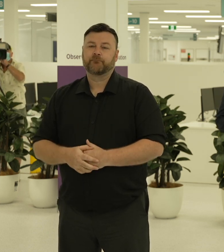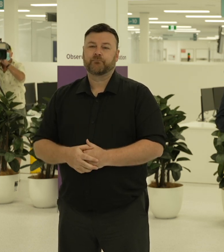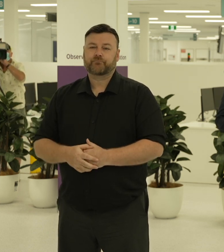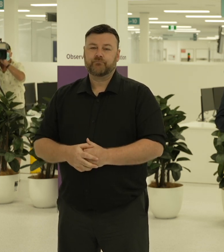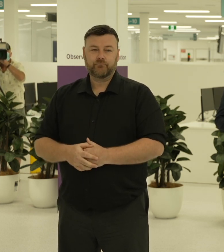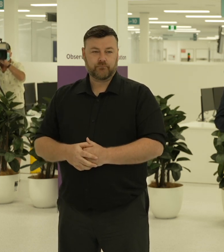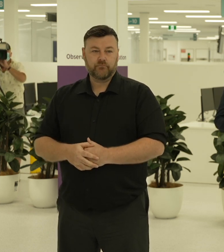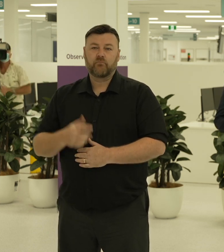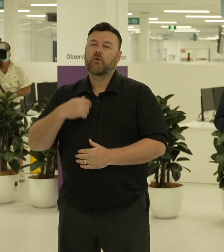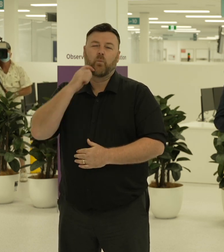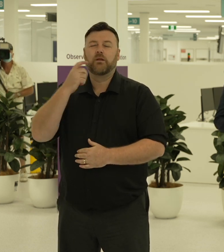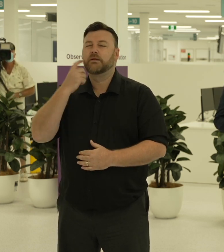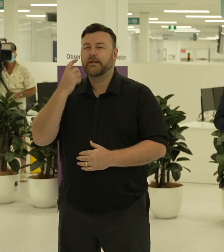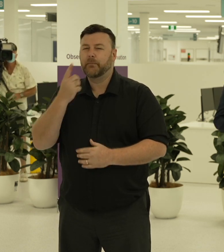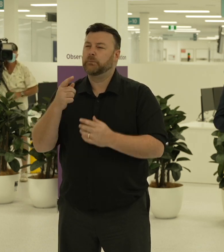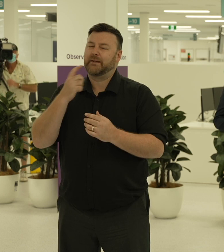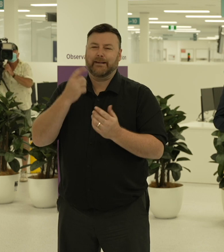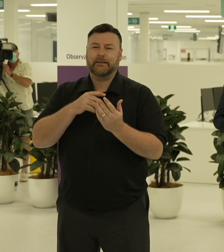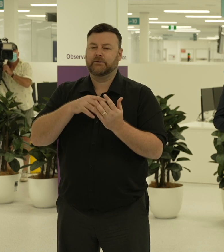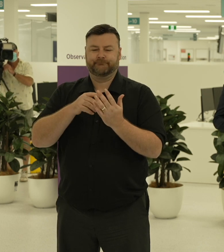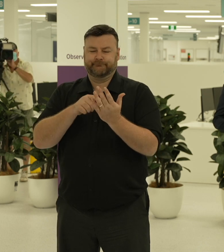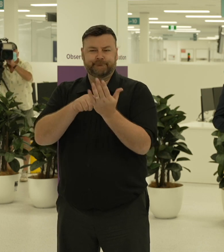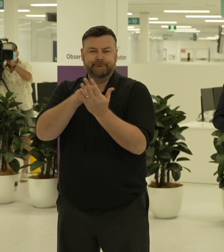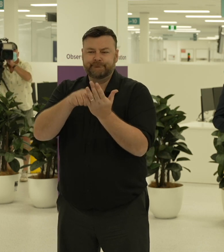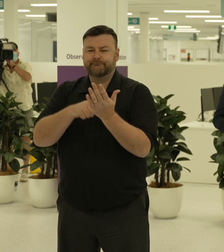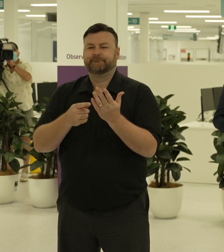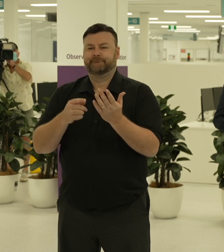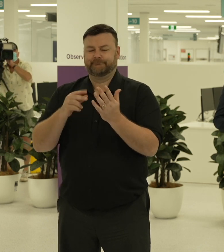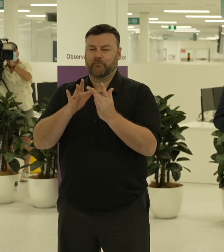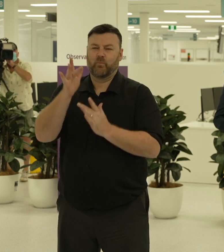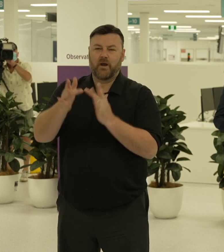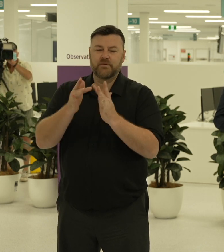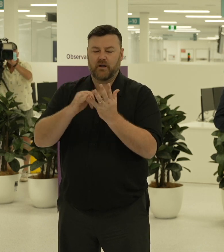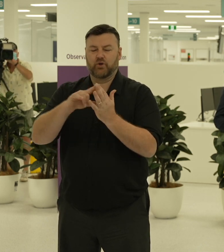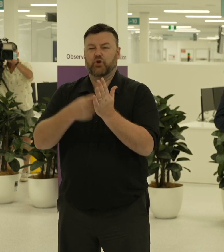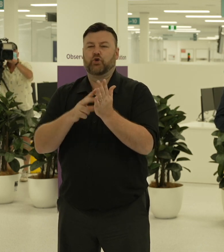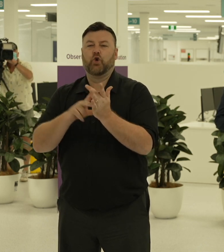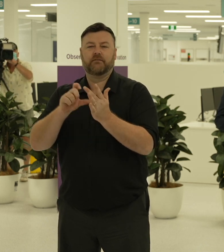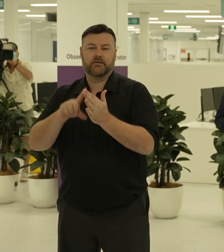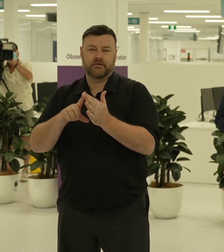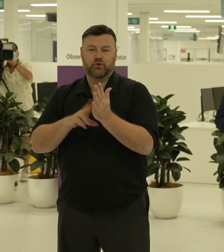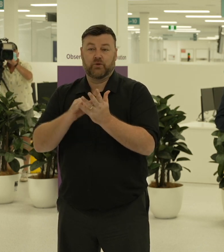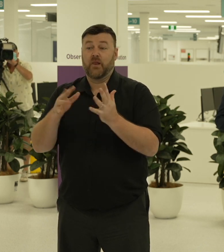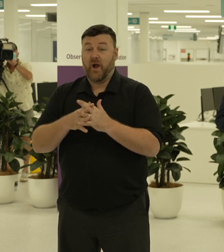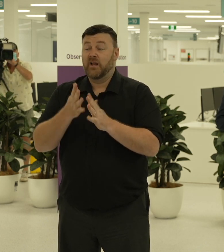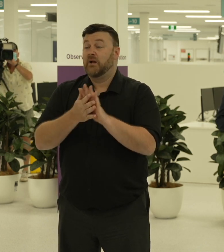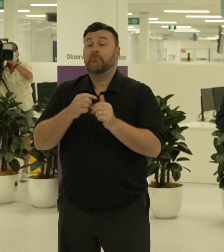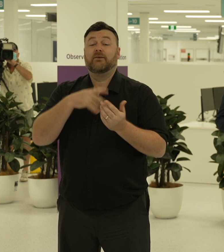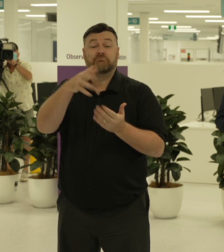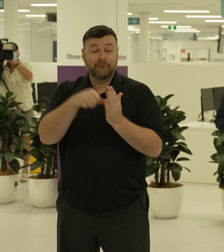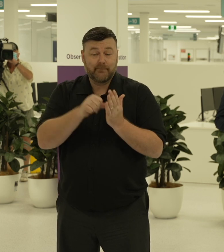it'll be very simple, as it always is with Service New South Wales, to go out and support those businesses. Accommodation, we know,